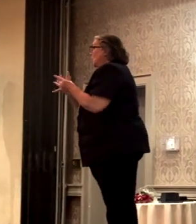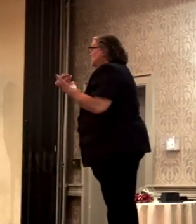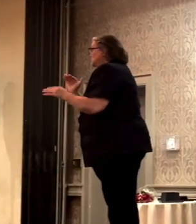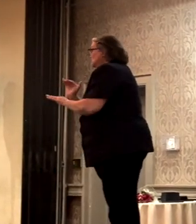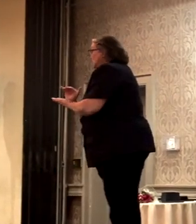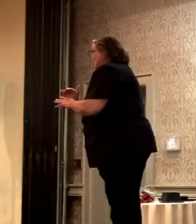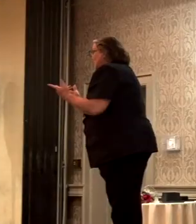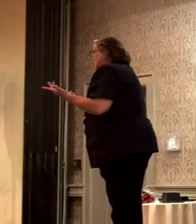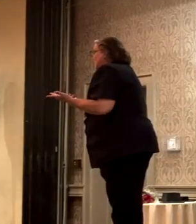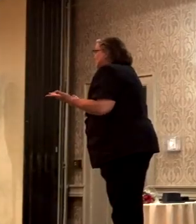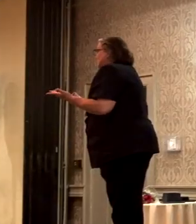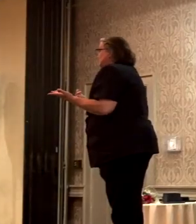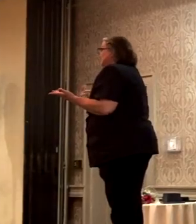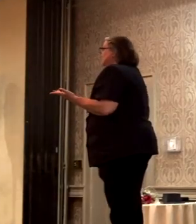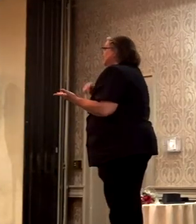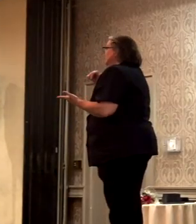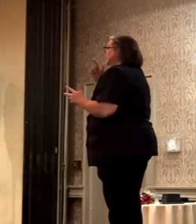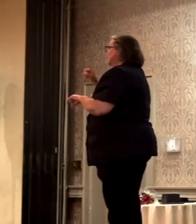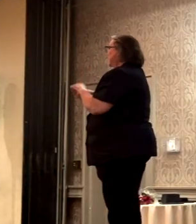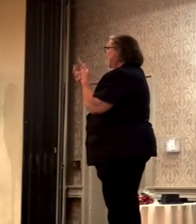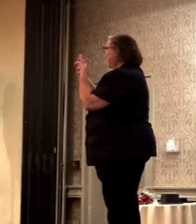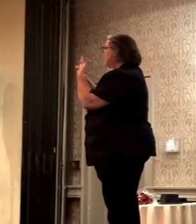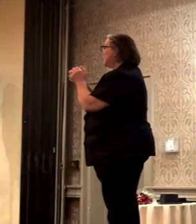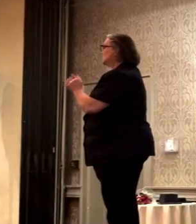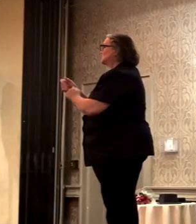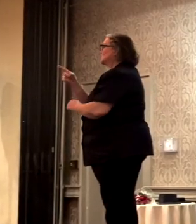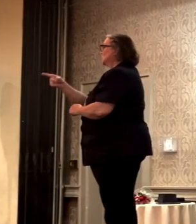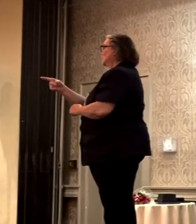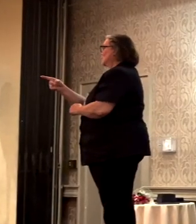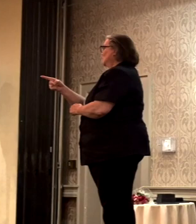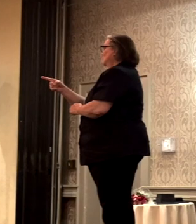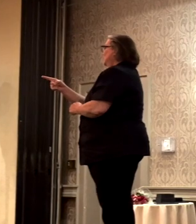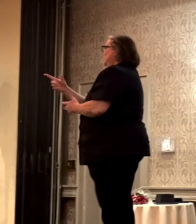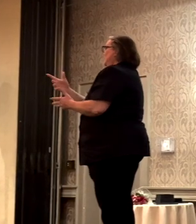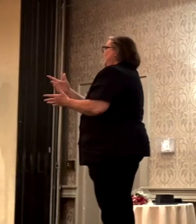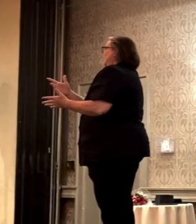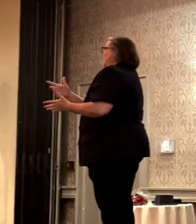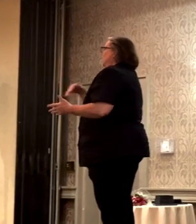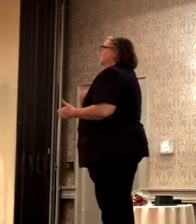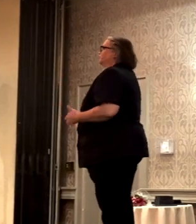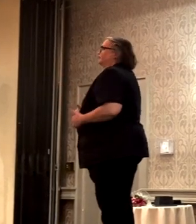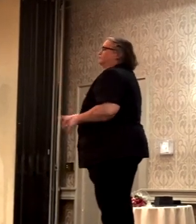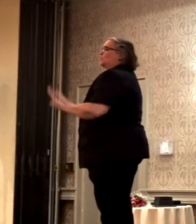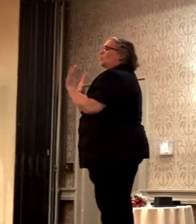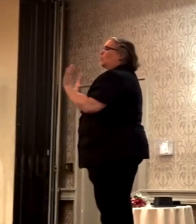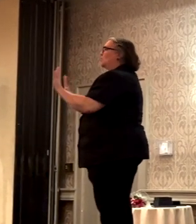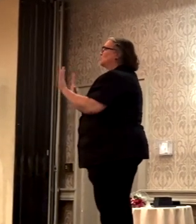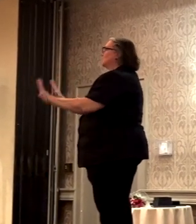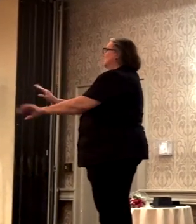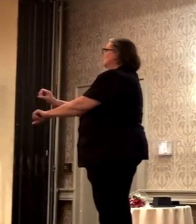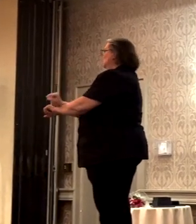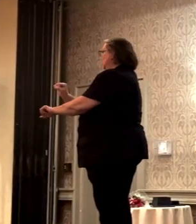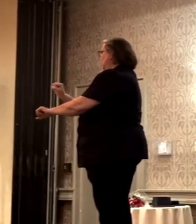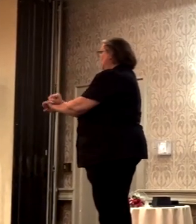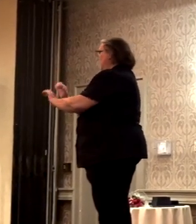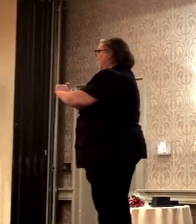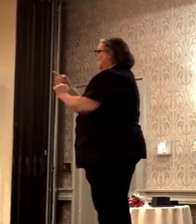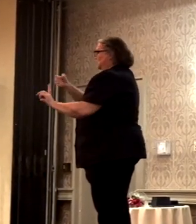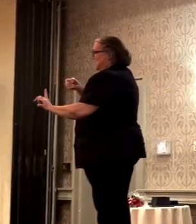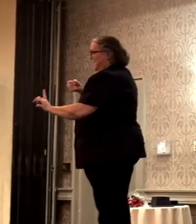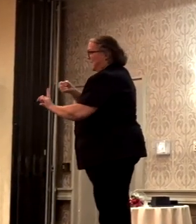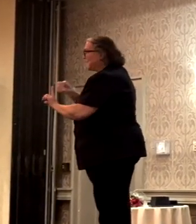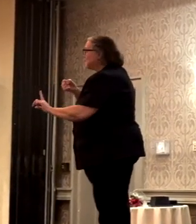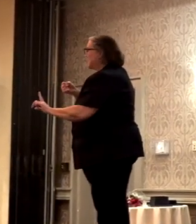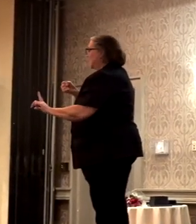evening are no match for Nettie Vogel's extraordinary career and the impact that she